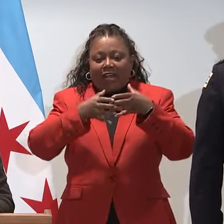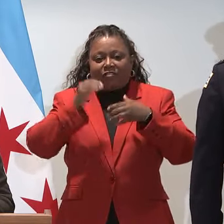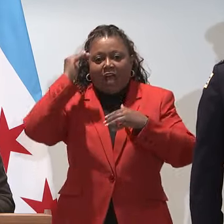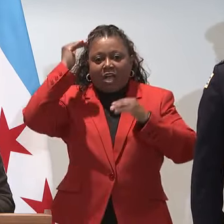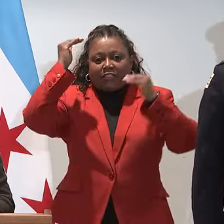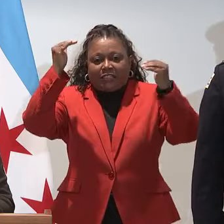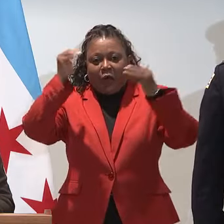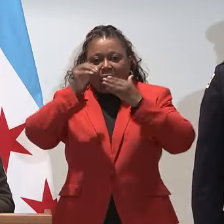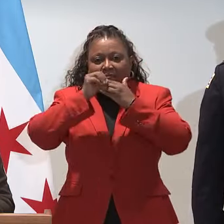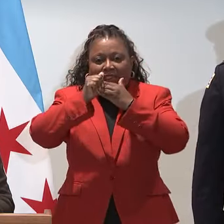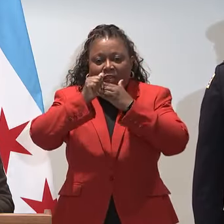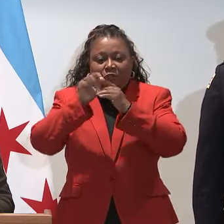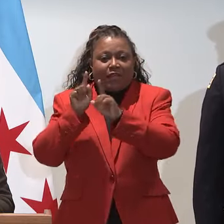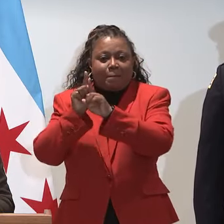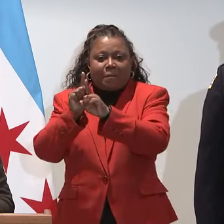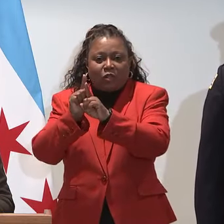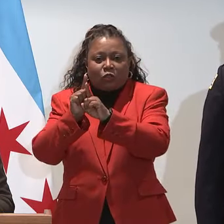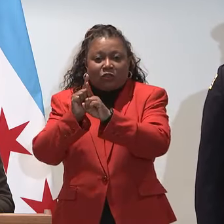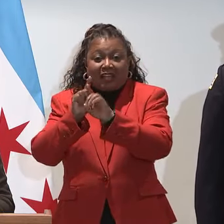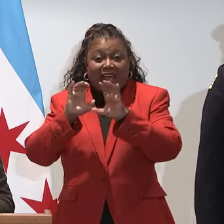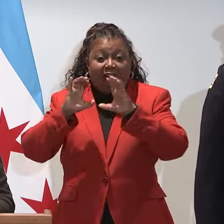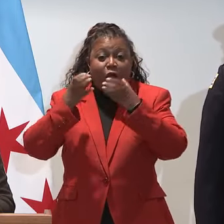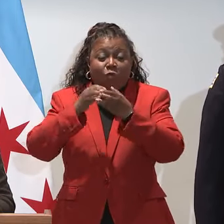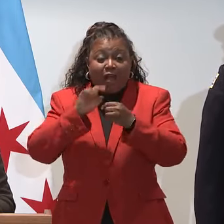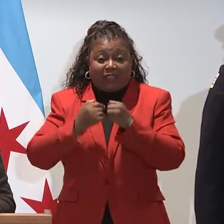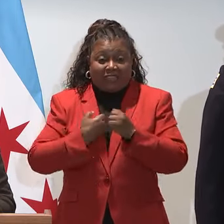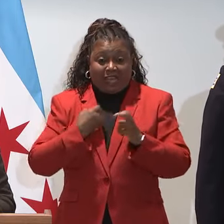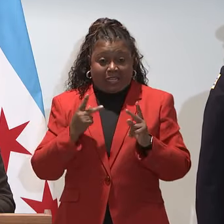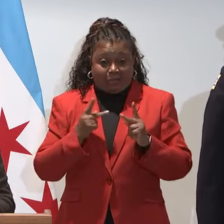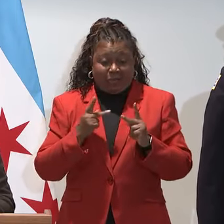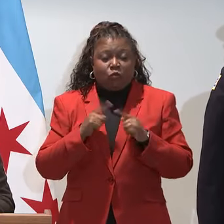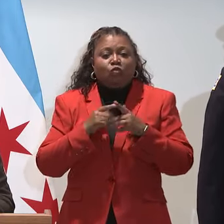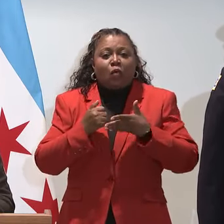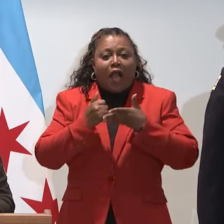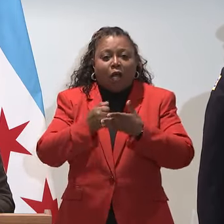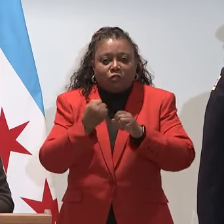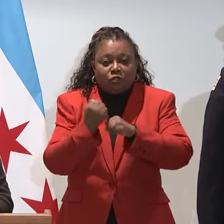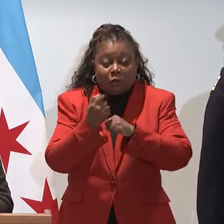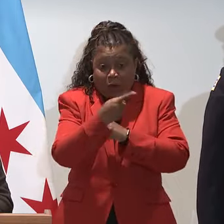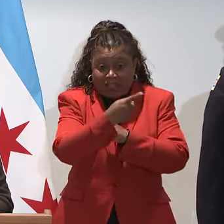adult leaders and mentors and ecosystem around our young people to